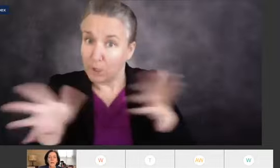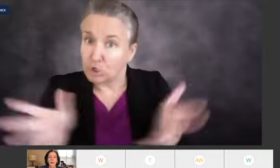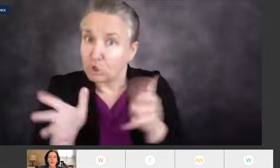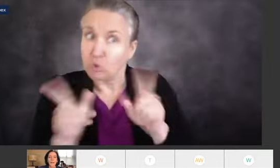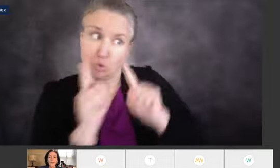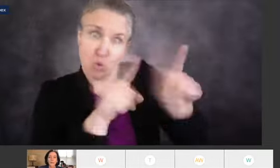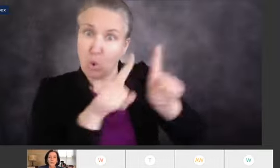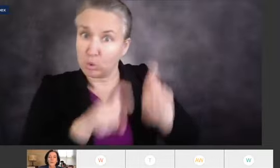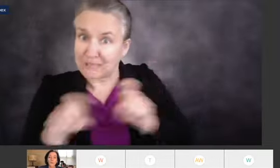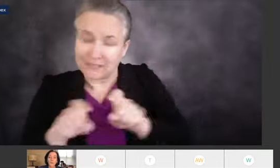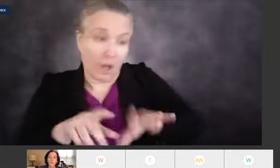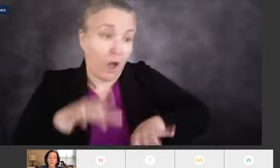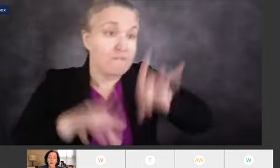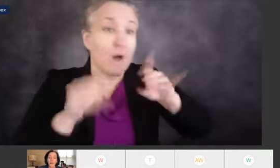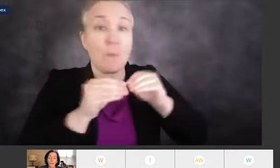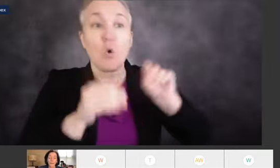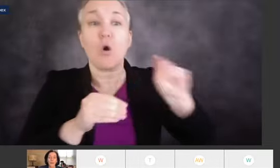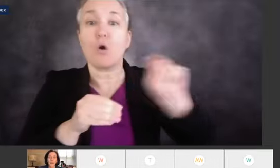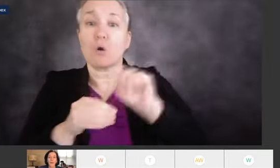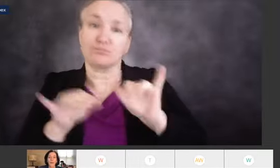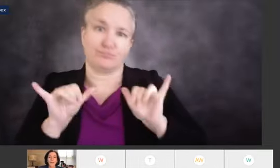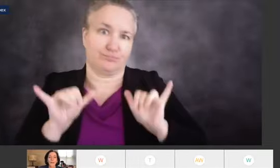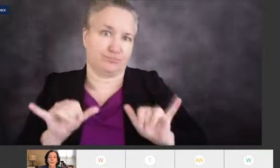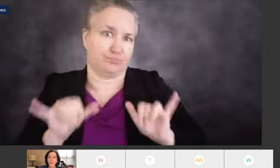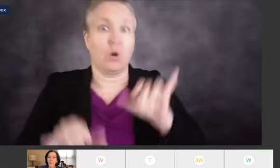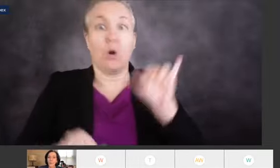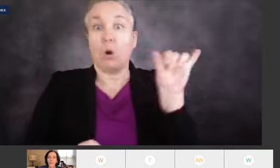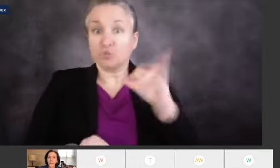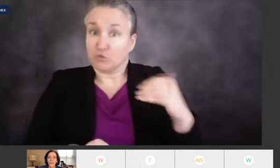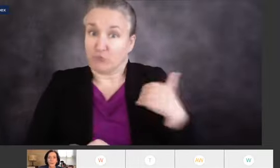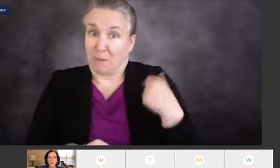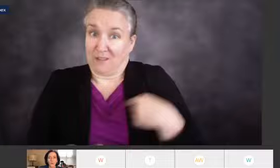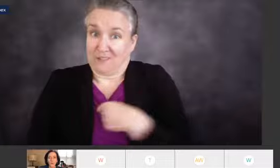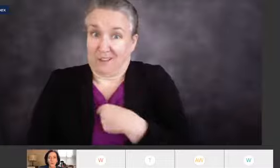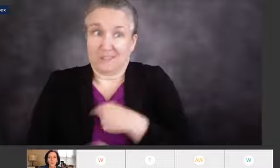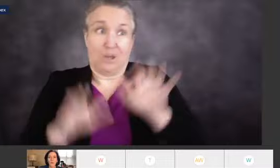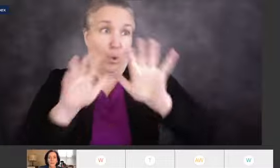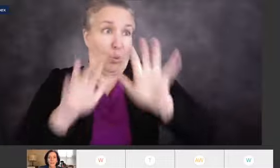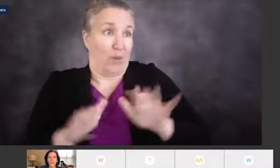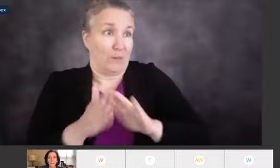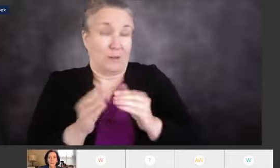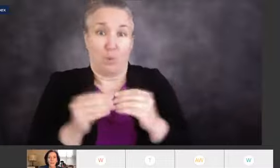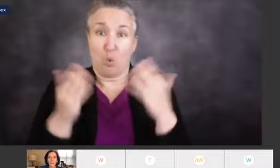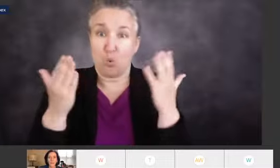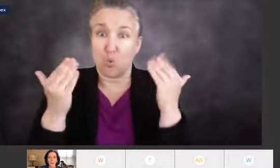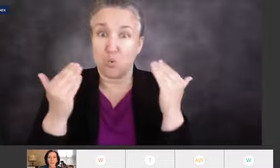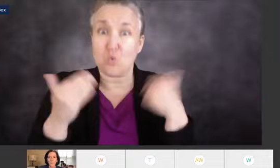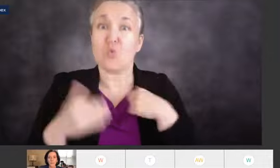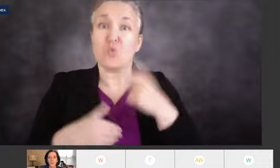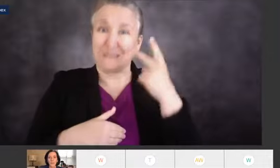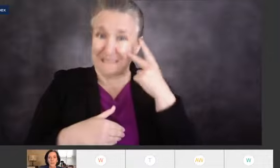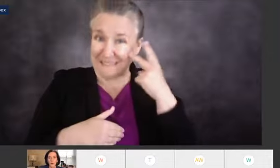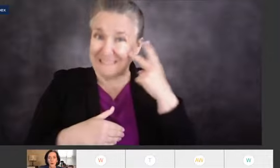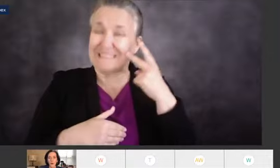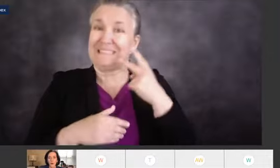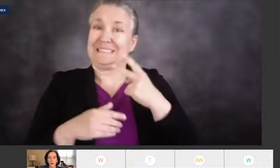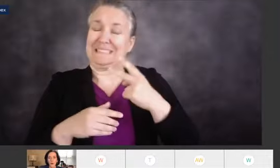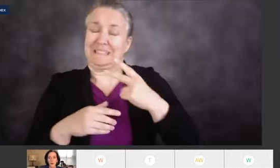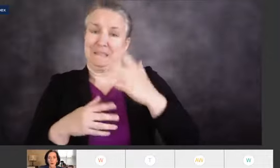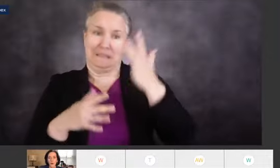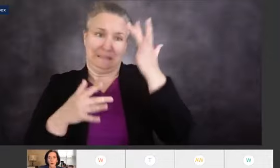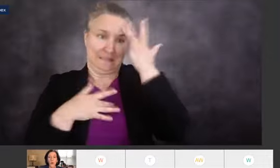encourage, but it also serves as a reminder that as the weather's getting cooler, we're seeing increased transmission in